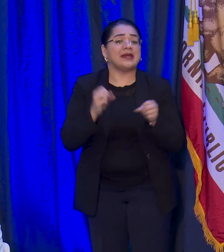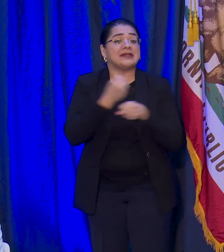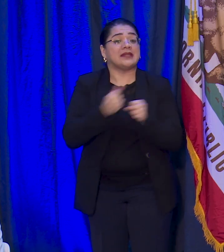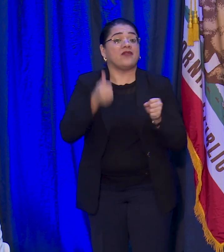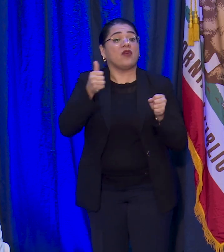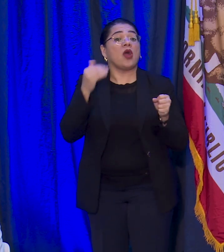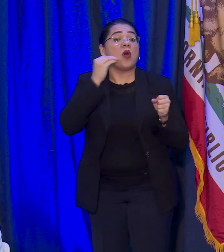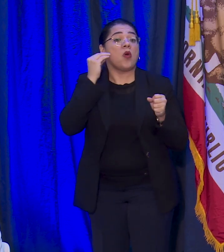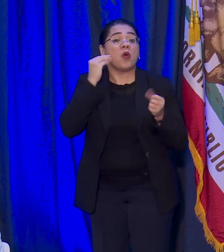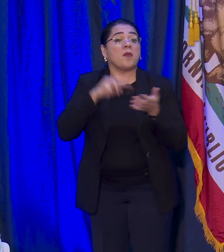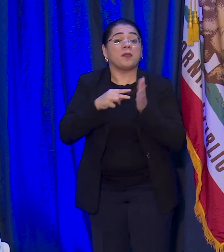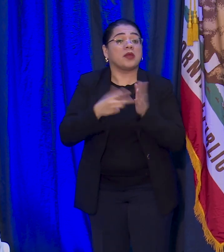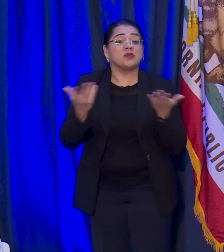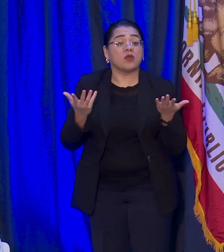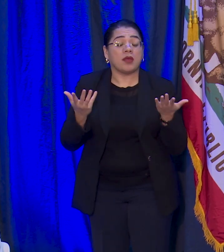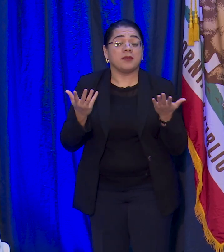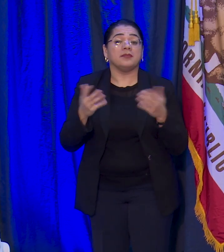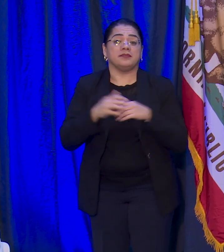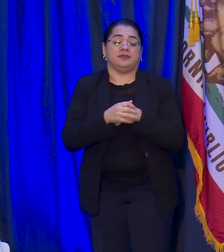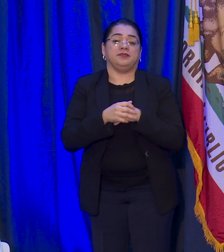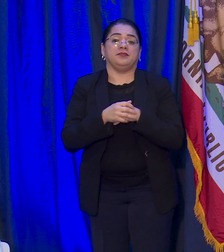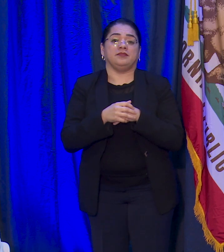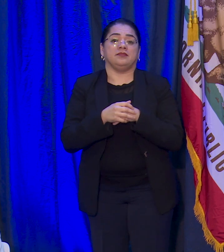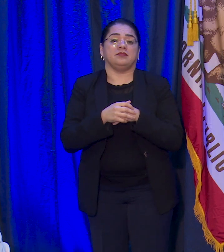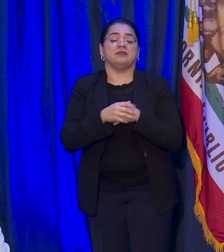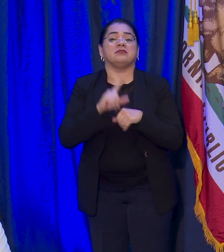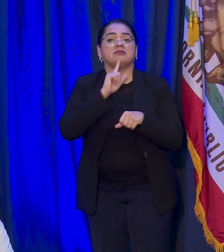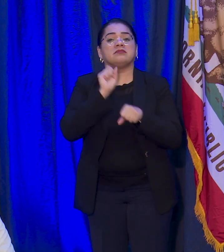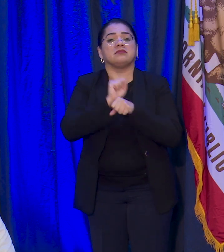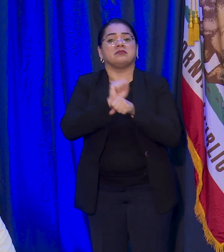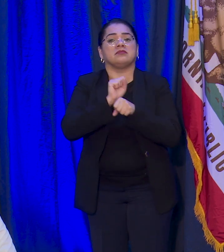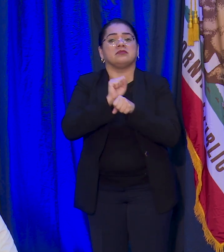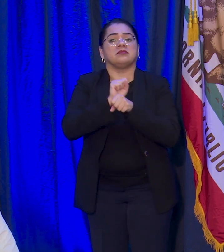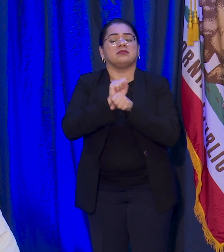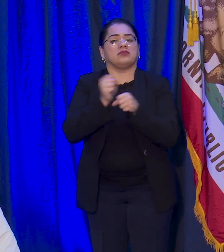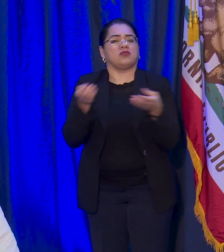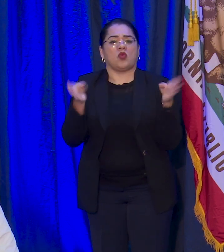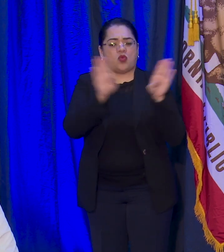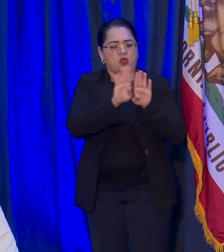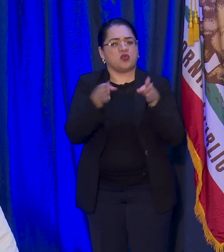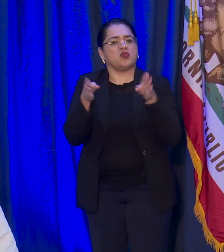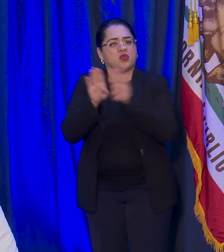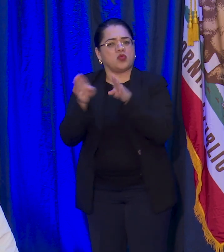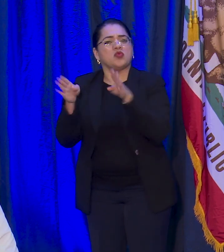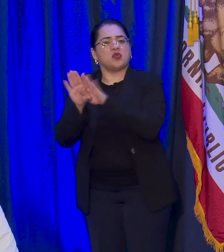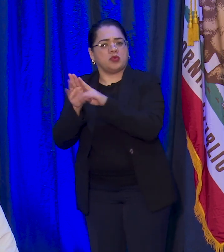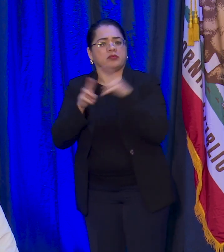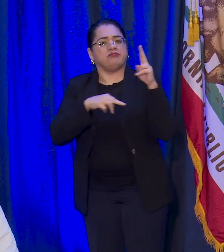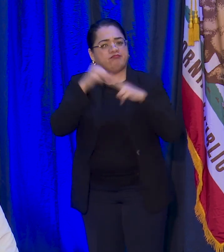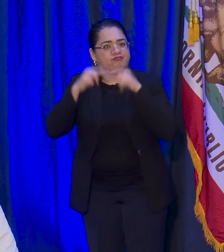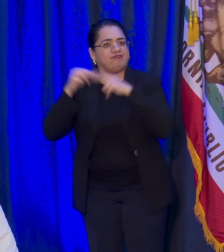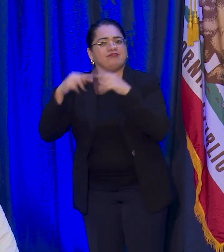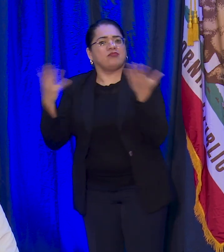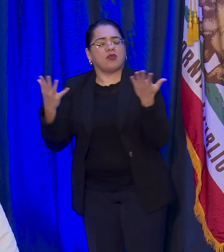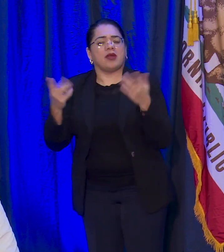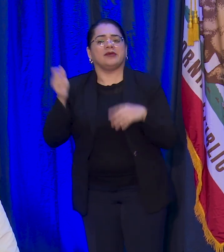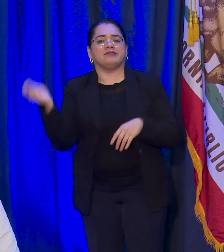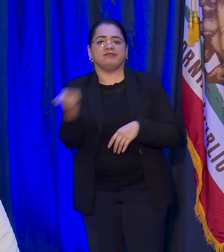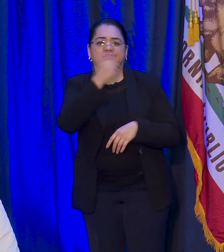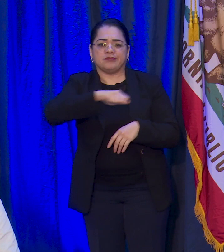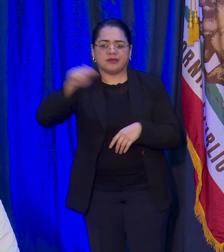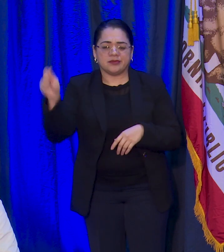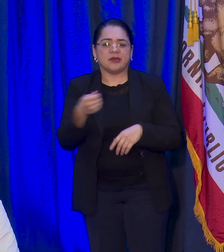mean? It means that we have now closed a variety of facilities: tennis courts,